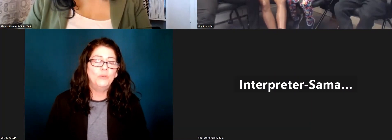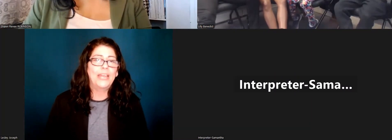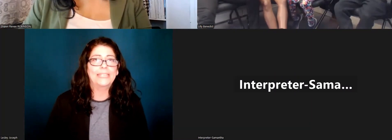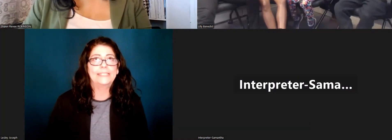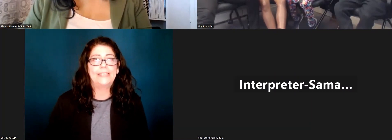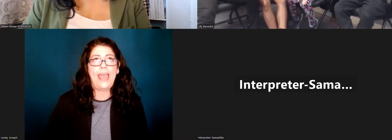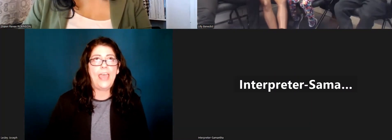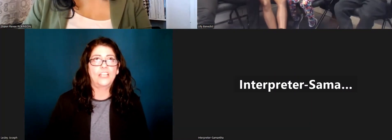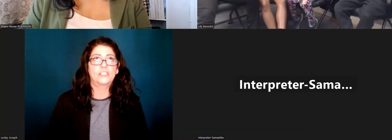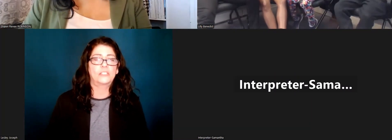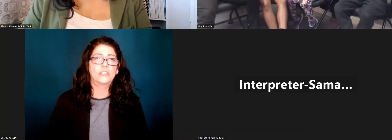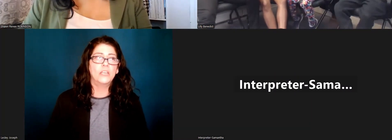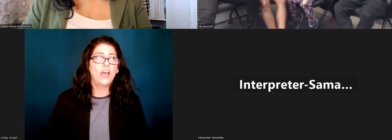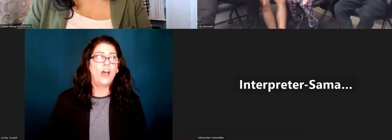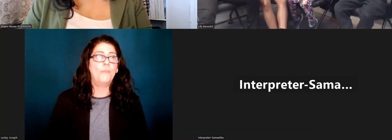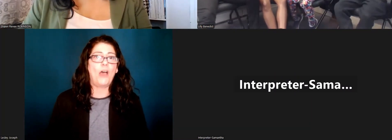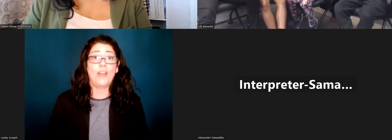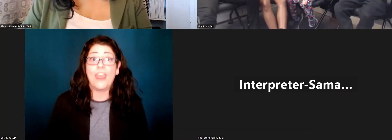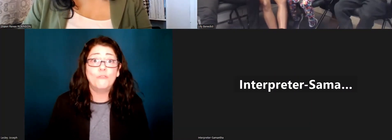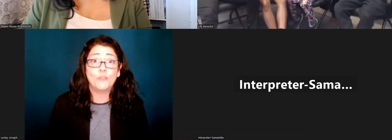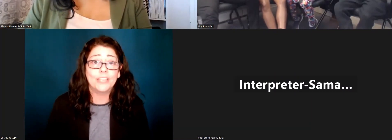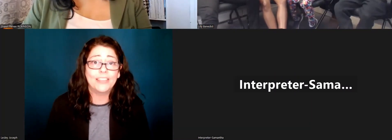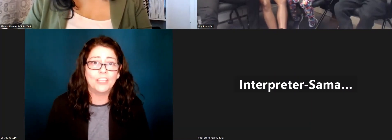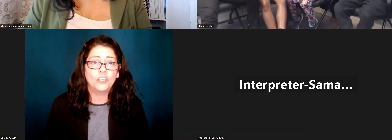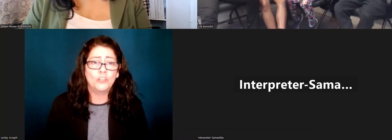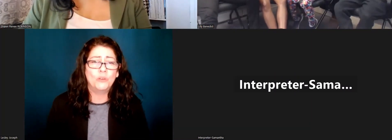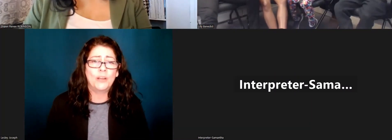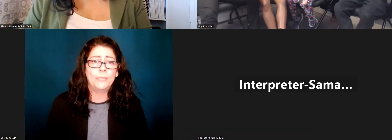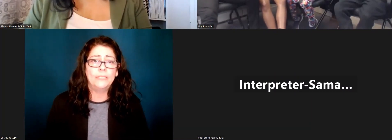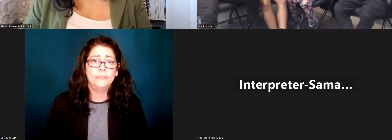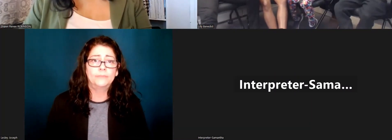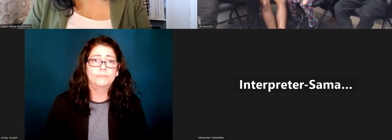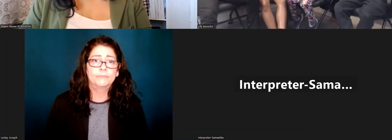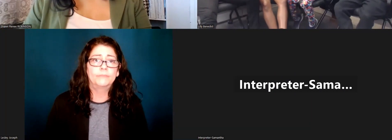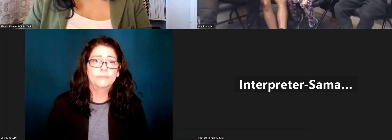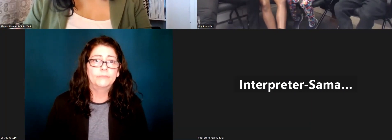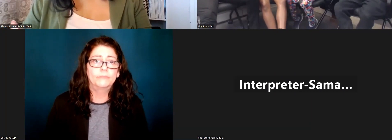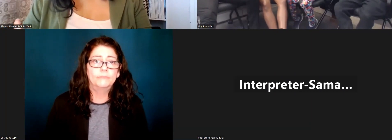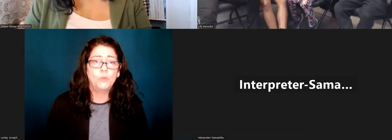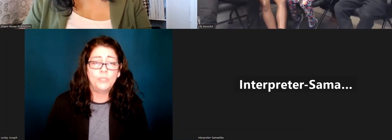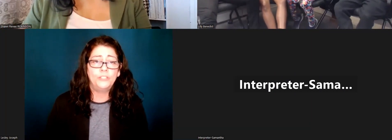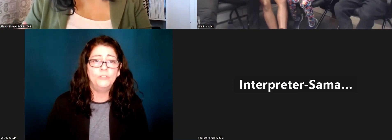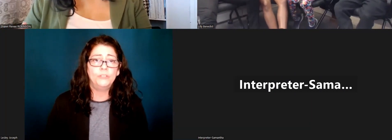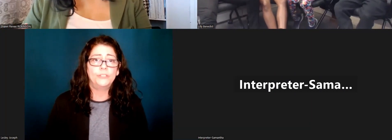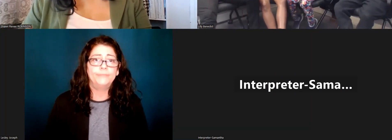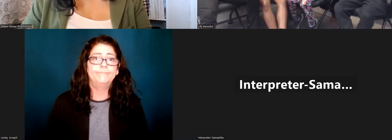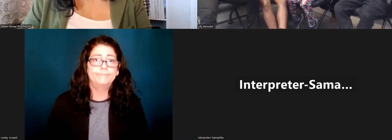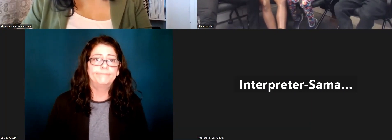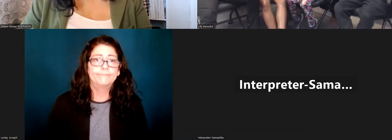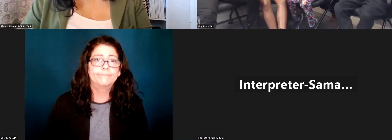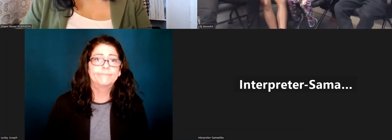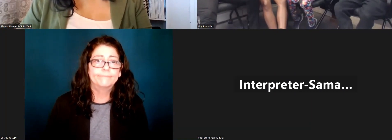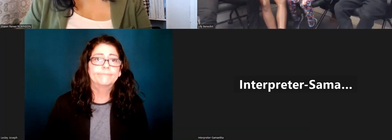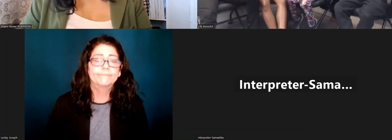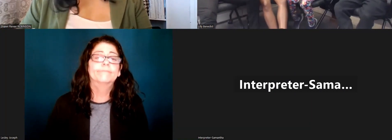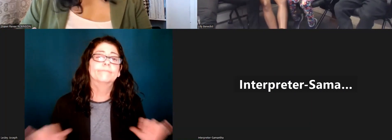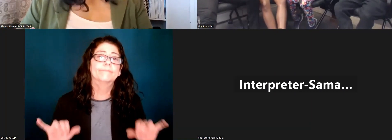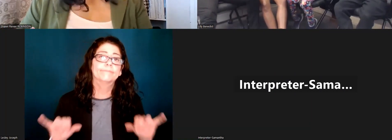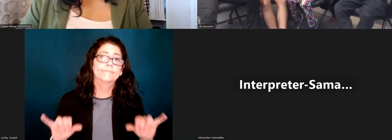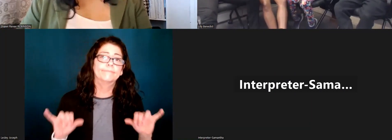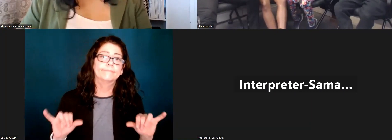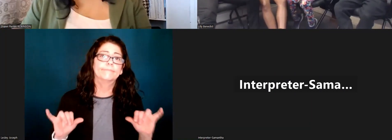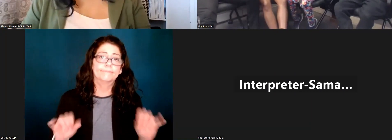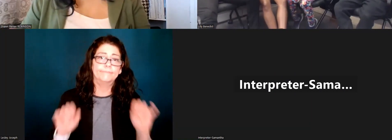we don't like text about everything, you know what I mean? But we do use it.